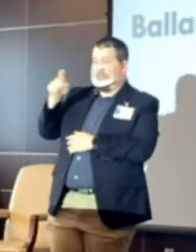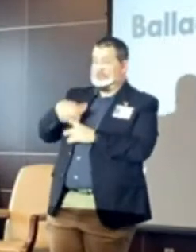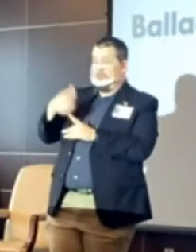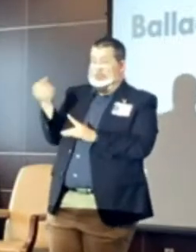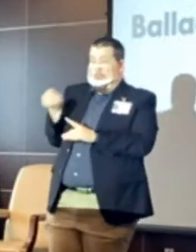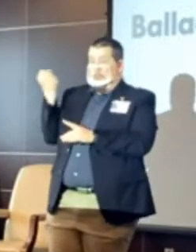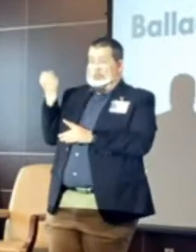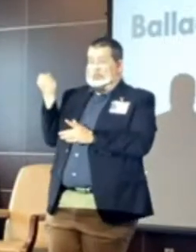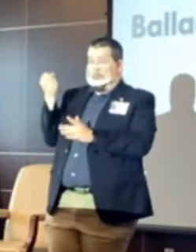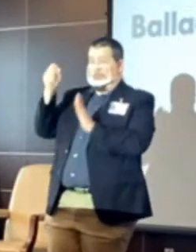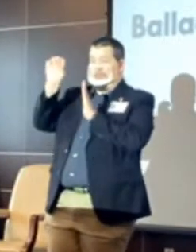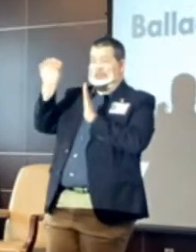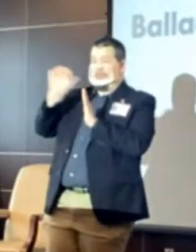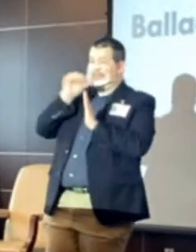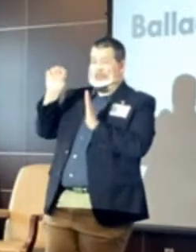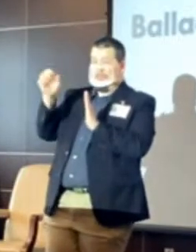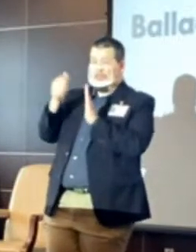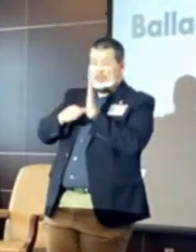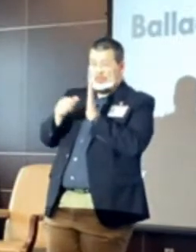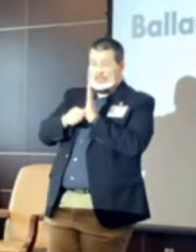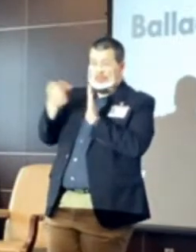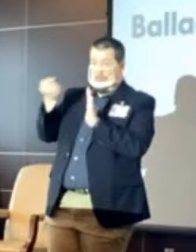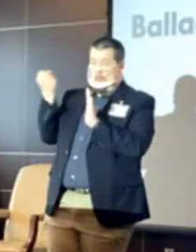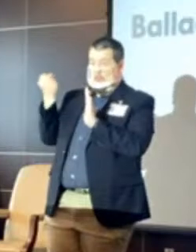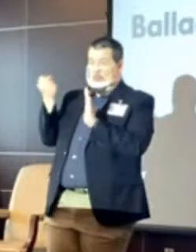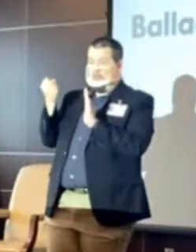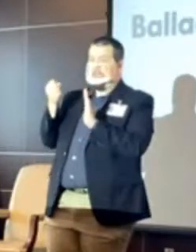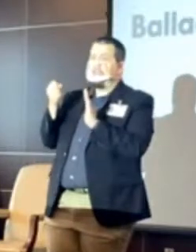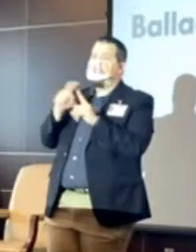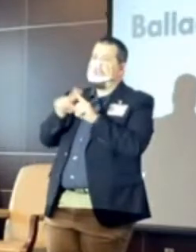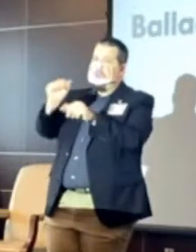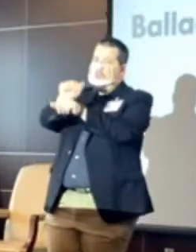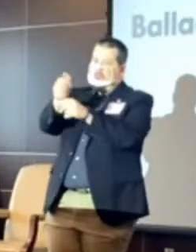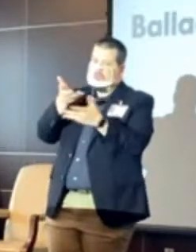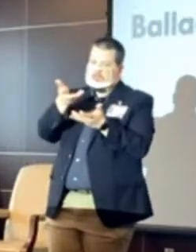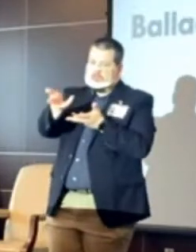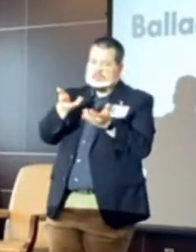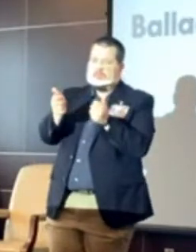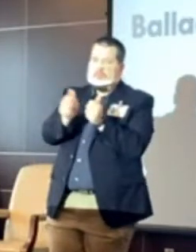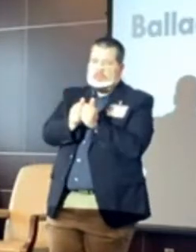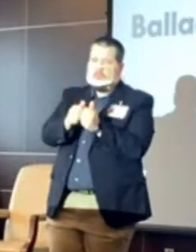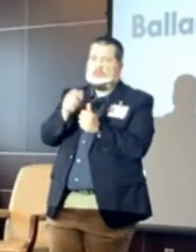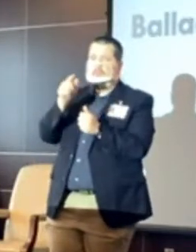hold on elective procedures in the hospital, we do work closely